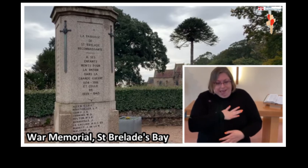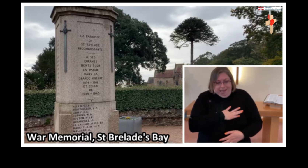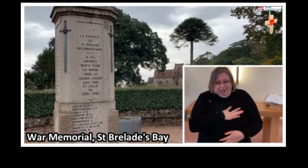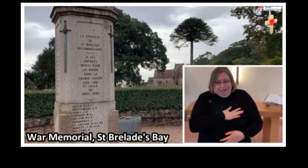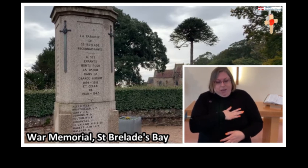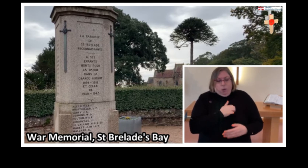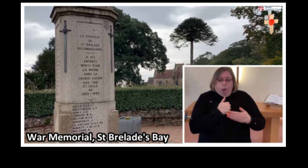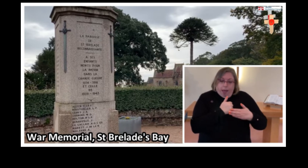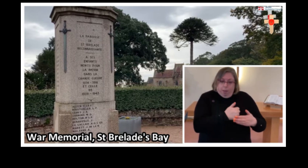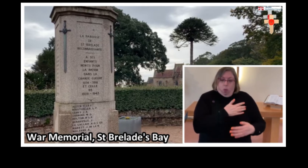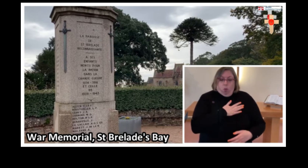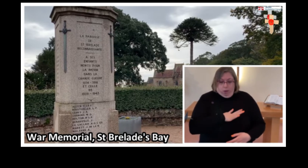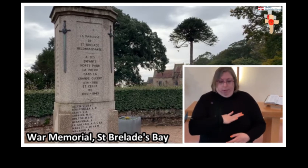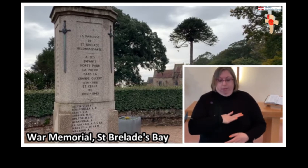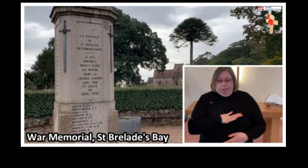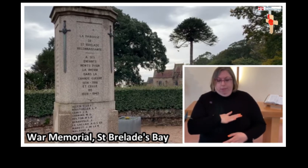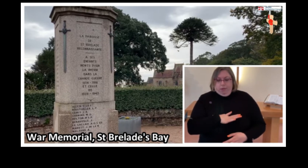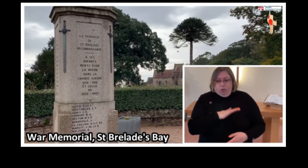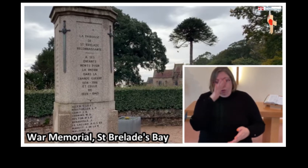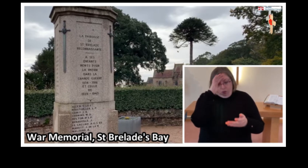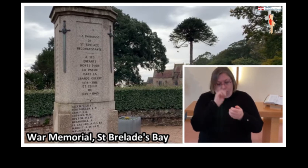help.